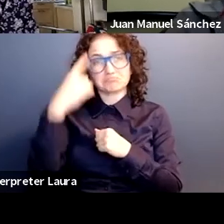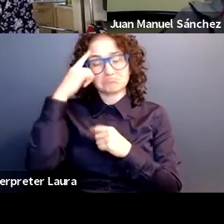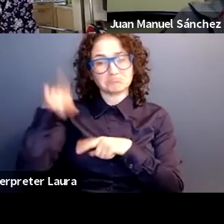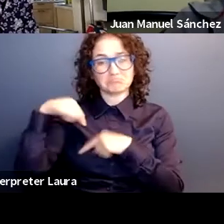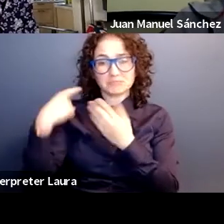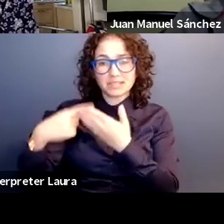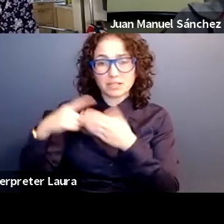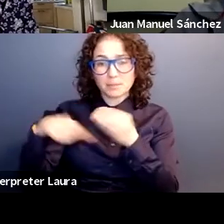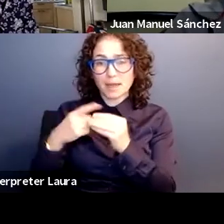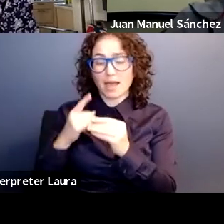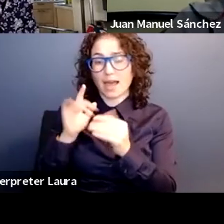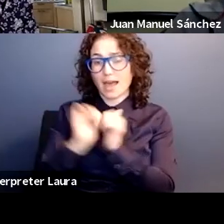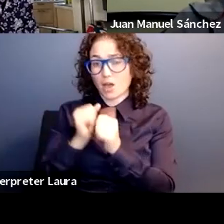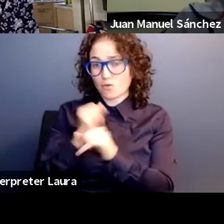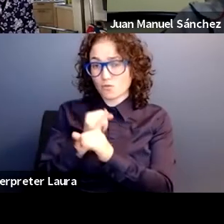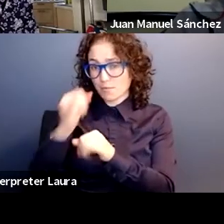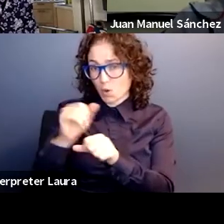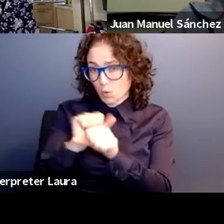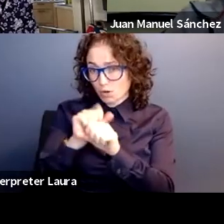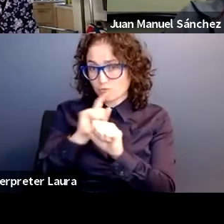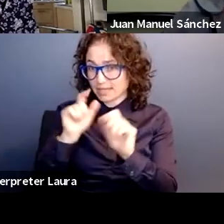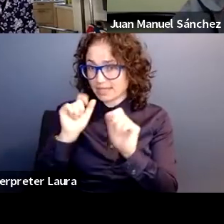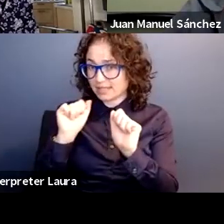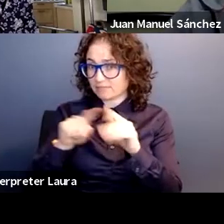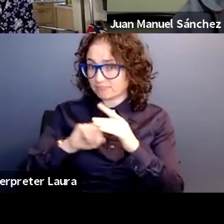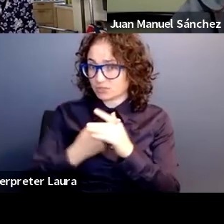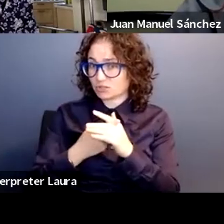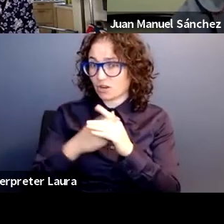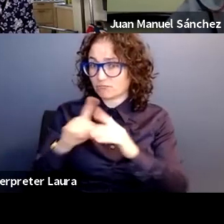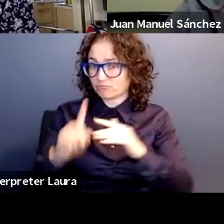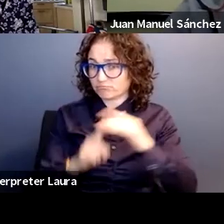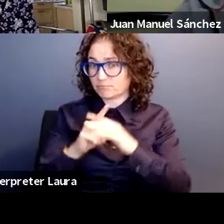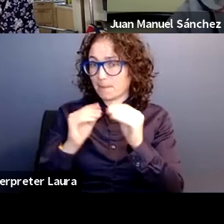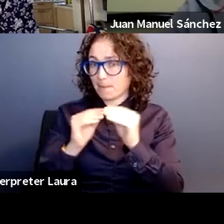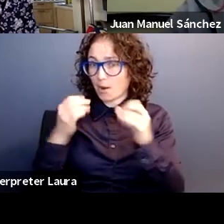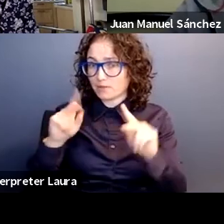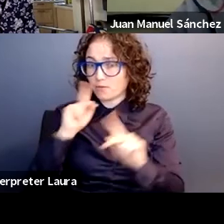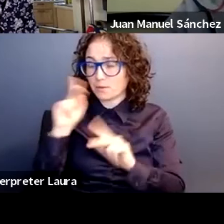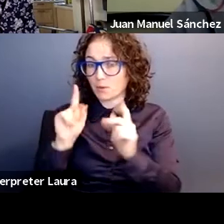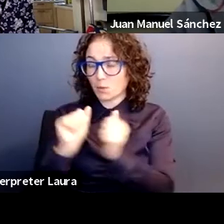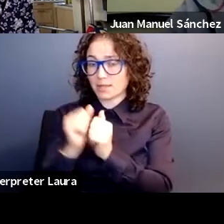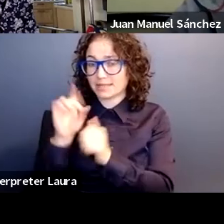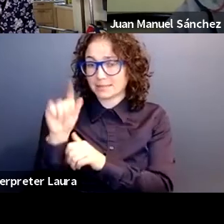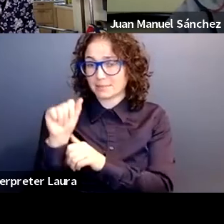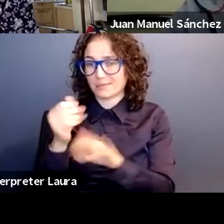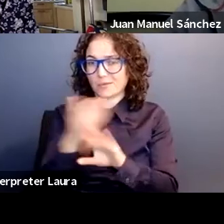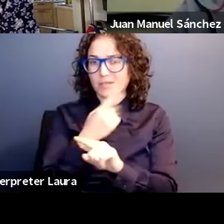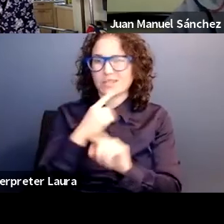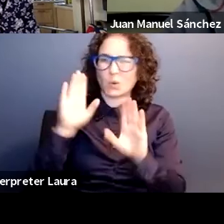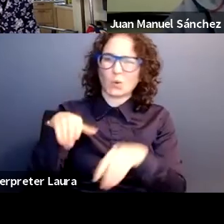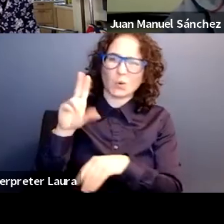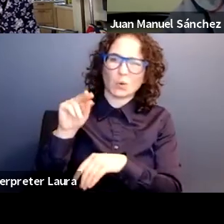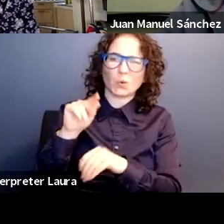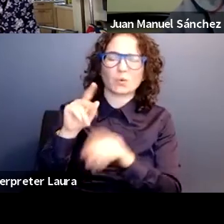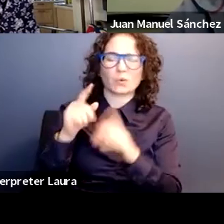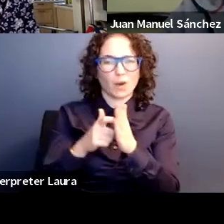about how remote work can open up more opportunities for persons with disabilities. Before, certain jobs were deemed in-person required,